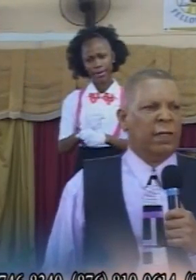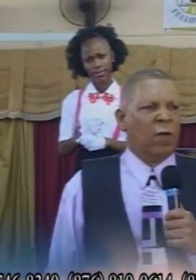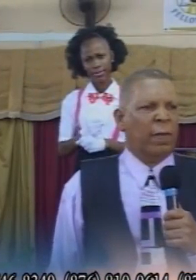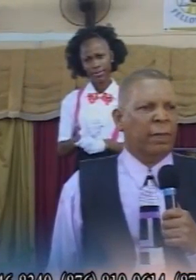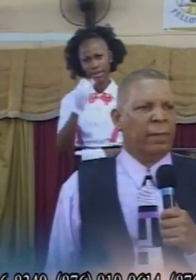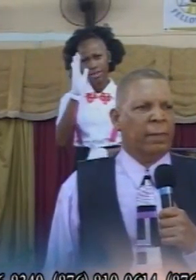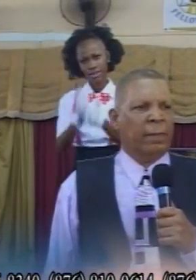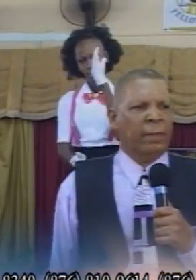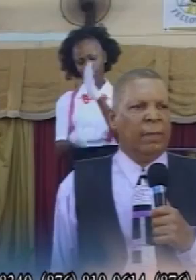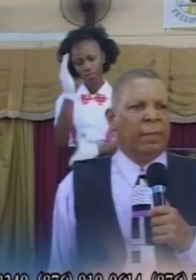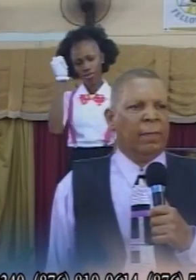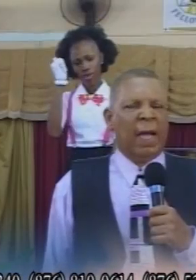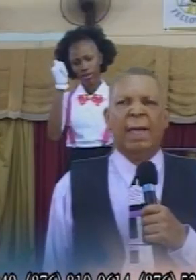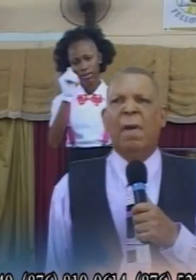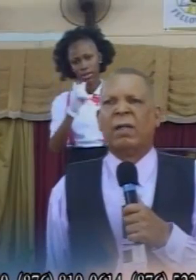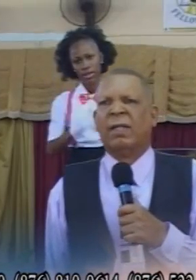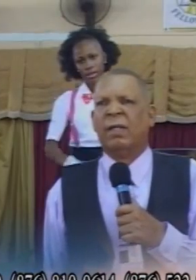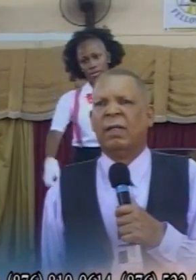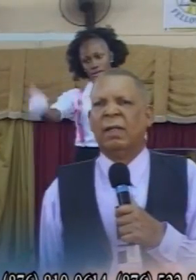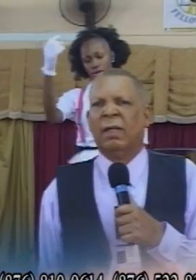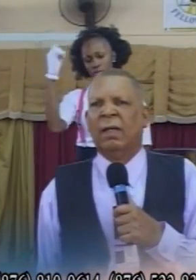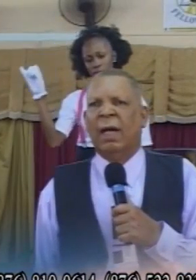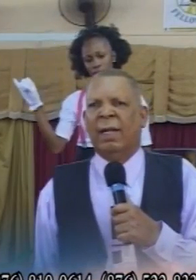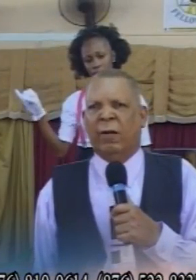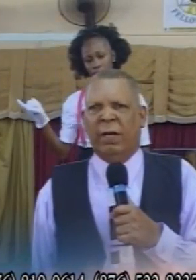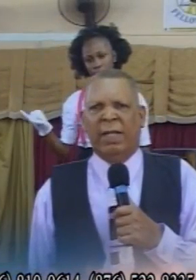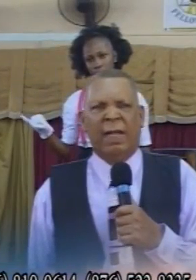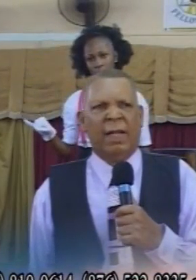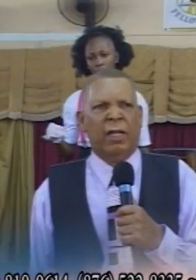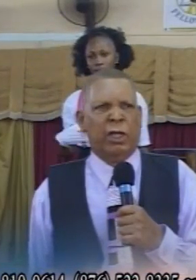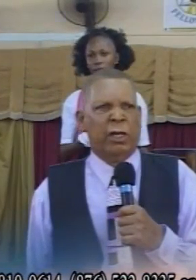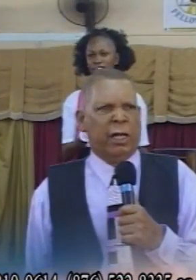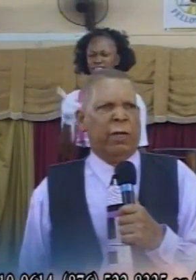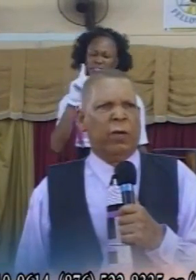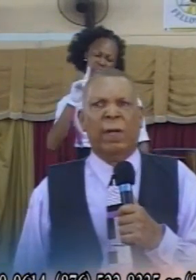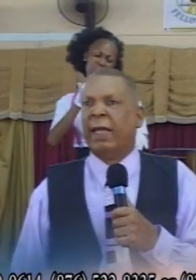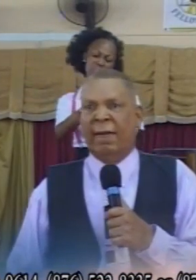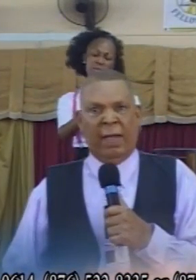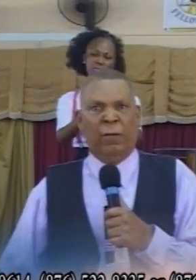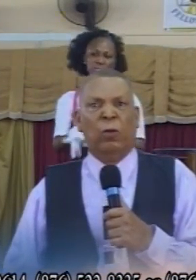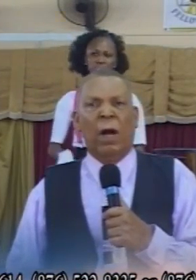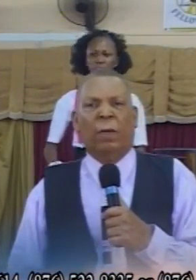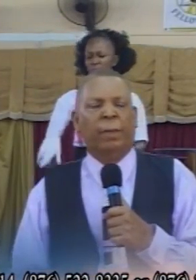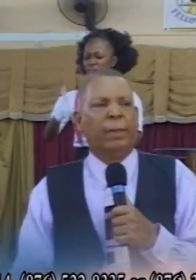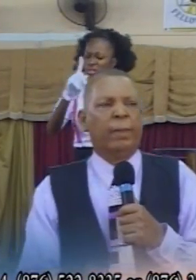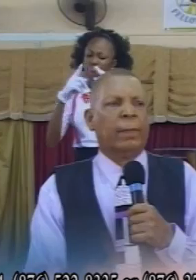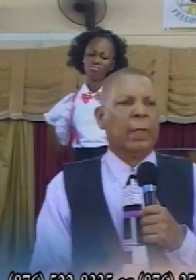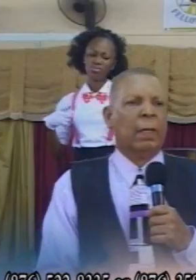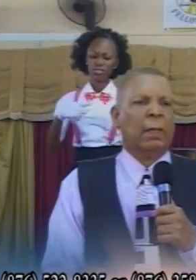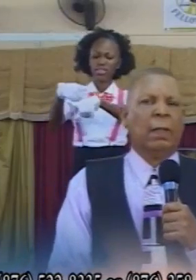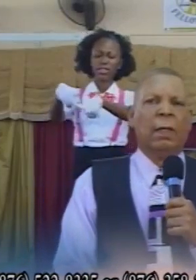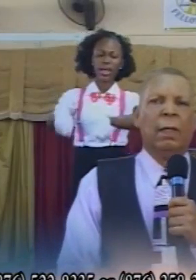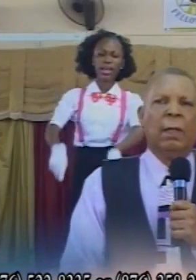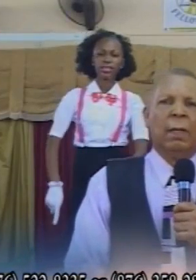Destruction is coming. And they mocked. And they criticized. And they jeered. And they ridiculed like they even do now.